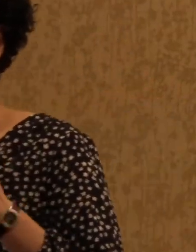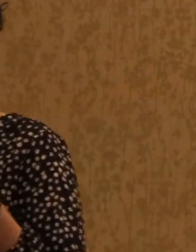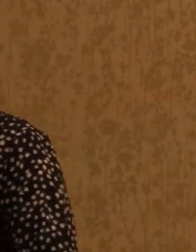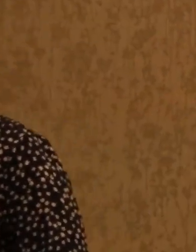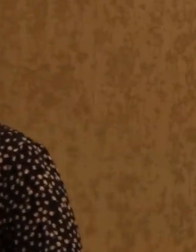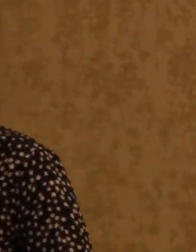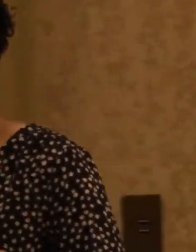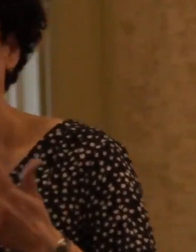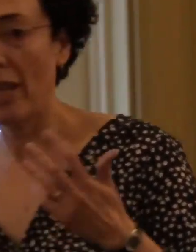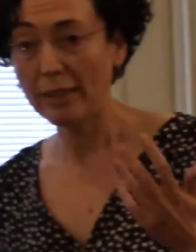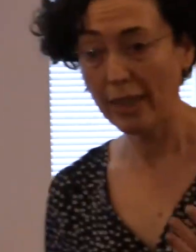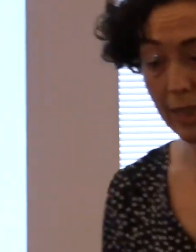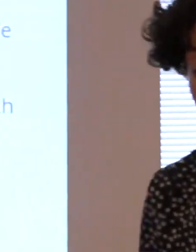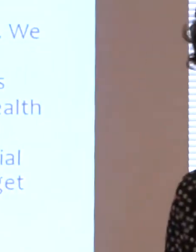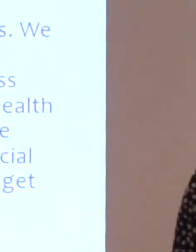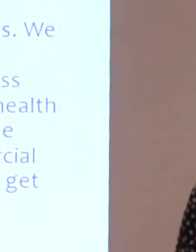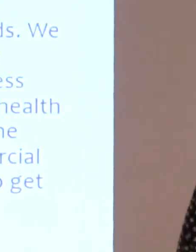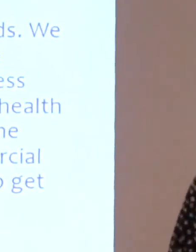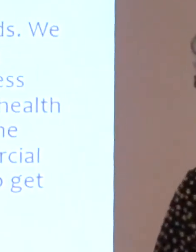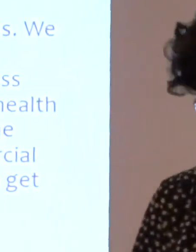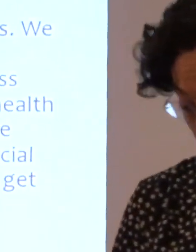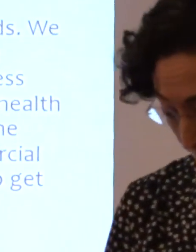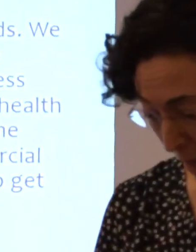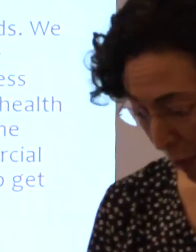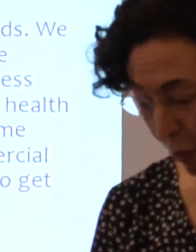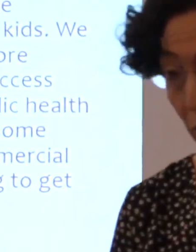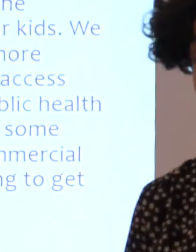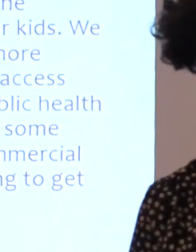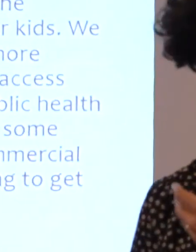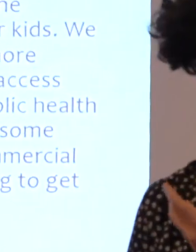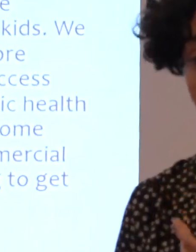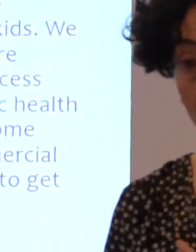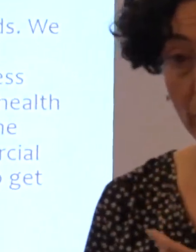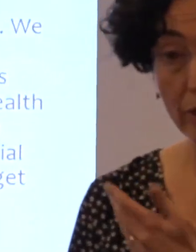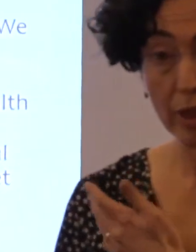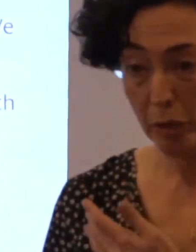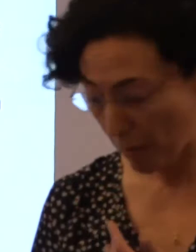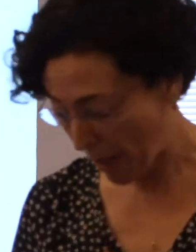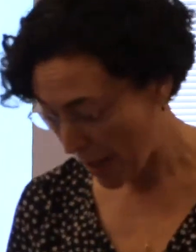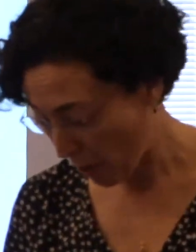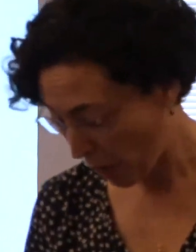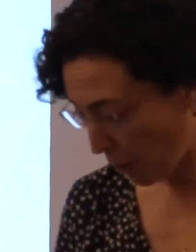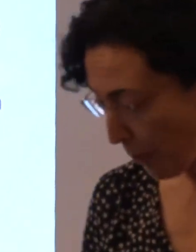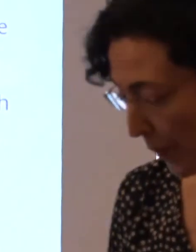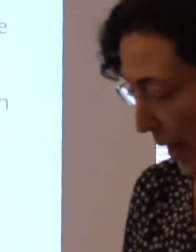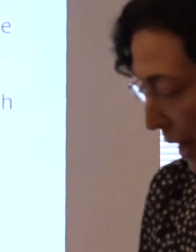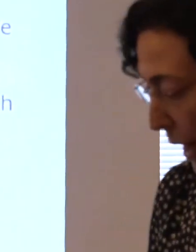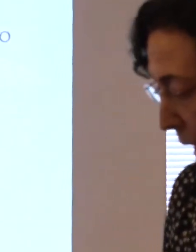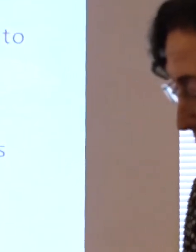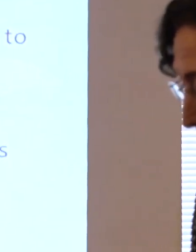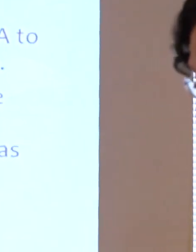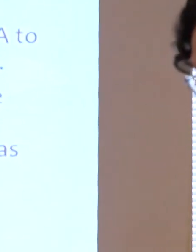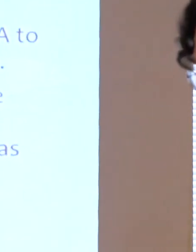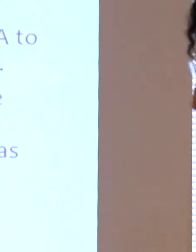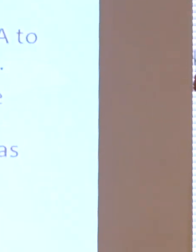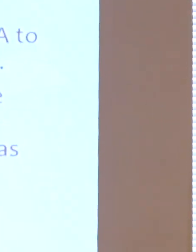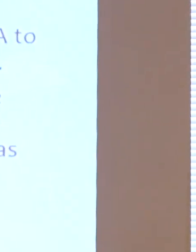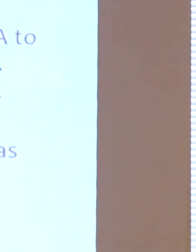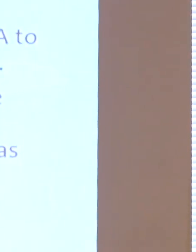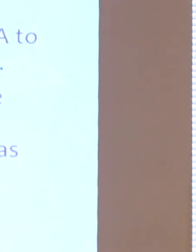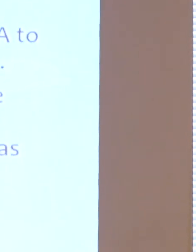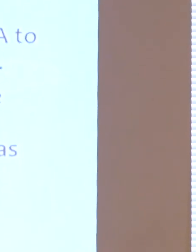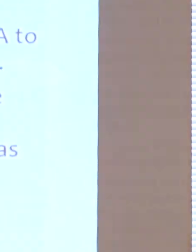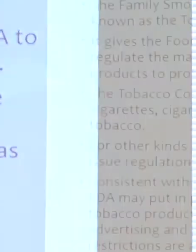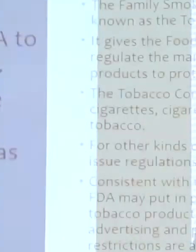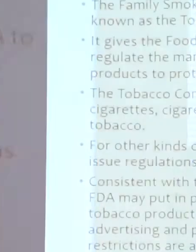get the kids away from it. So that's the Canadian. Now, of course, they went through with this. This was about a year ago. And so what he was